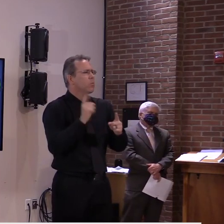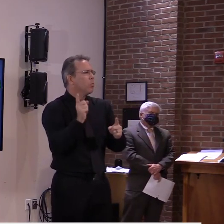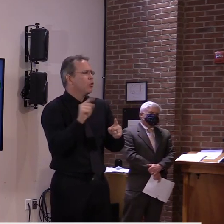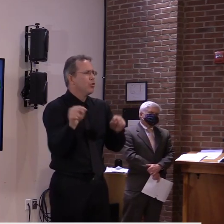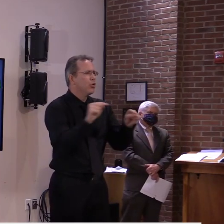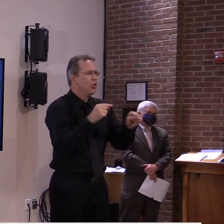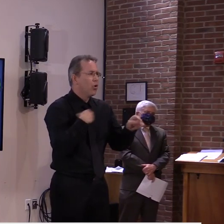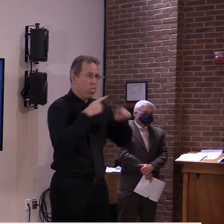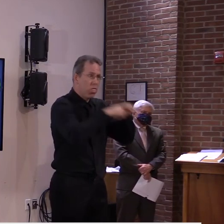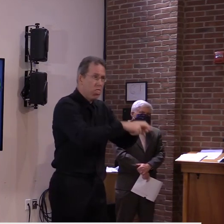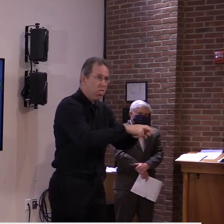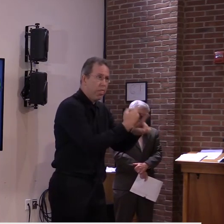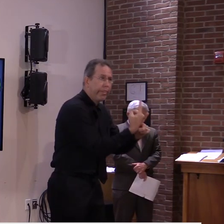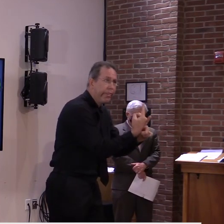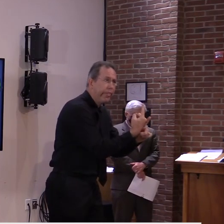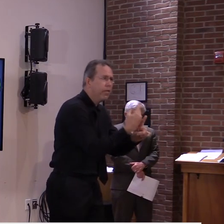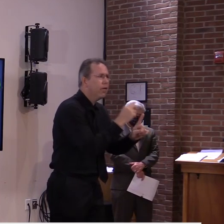important.